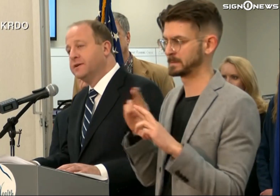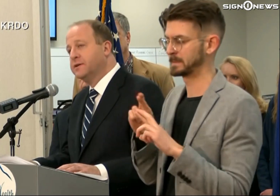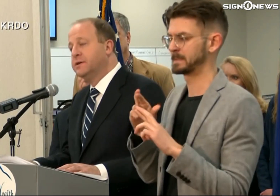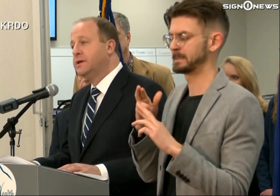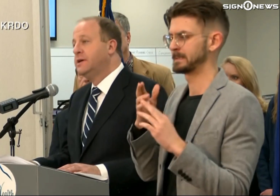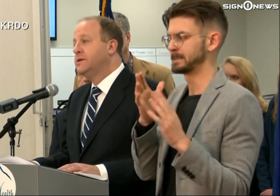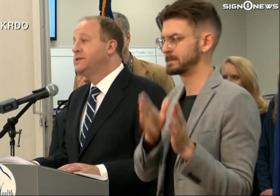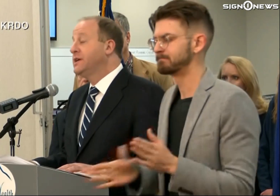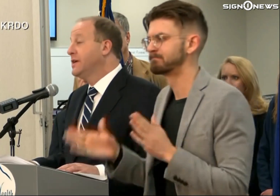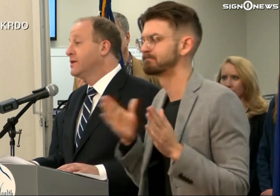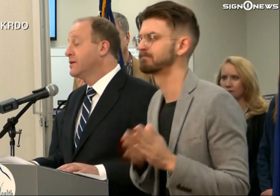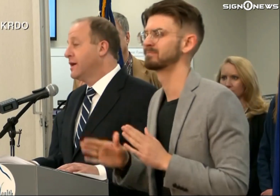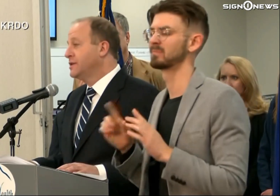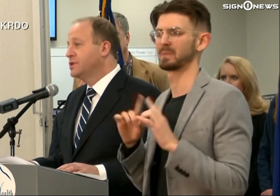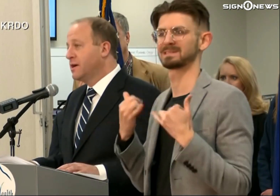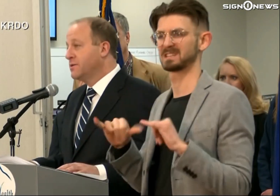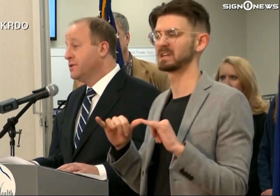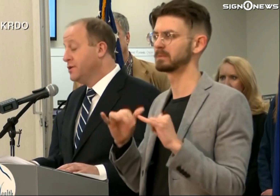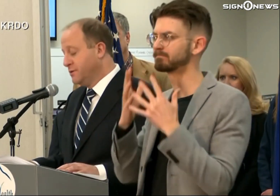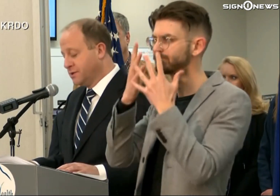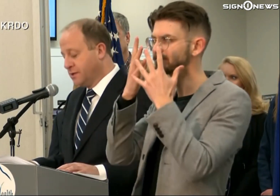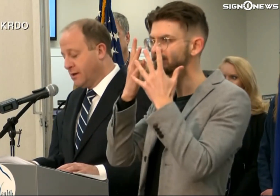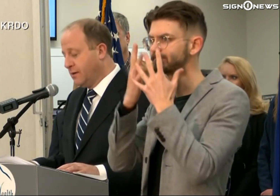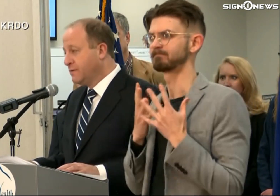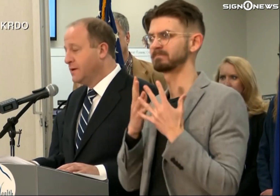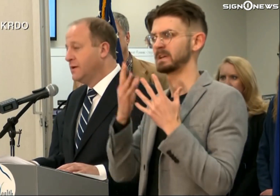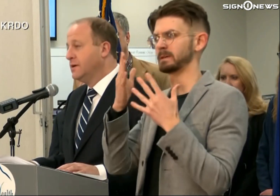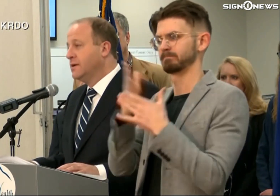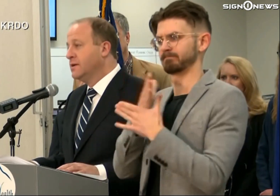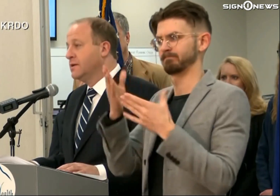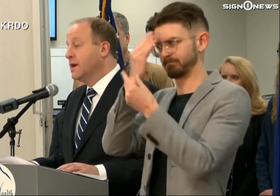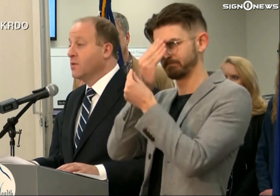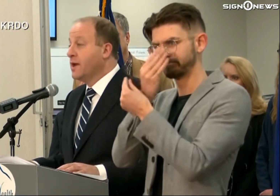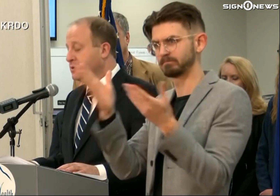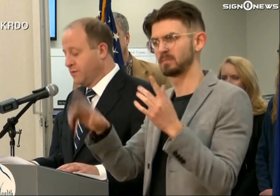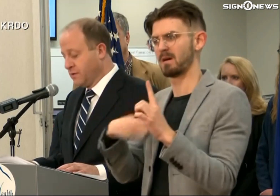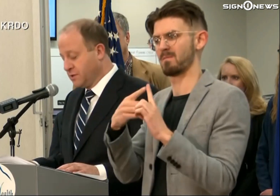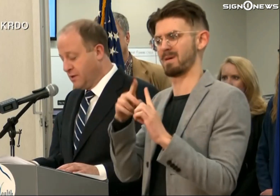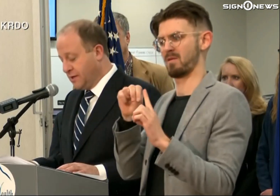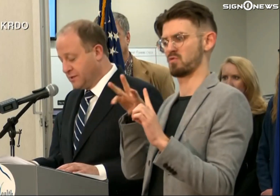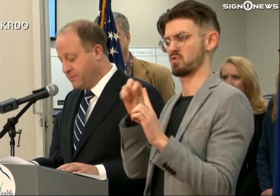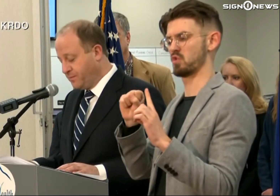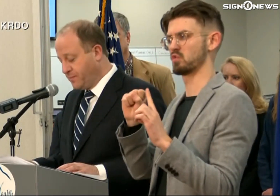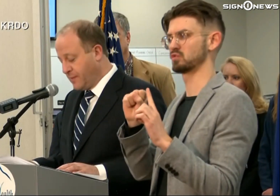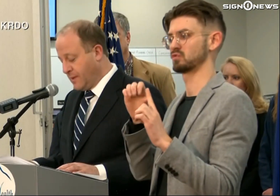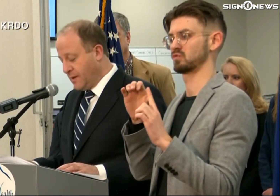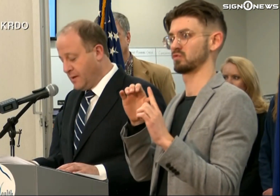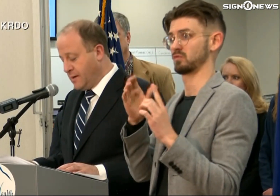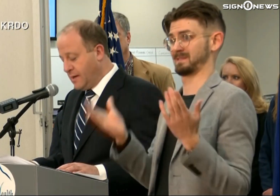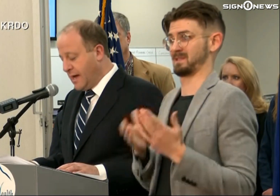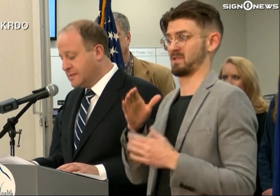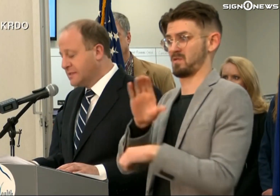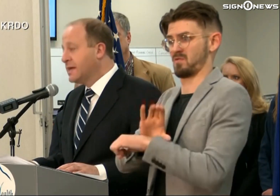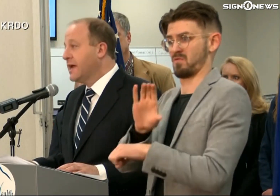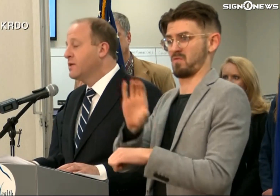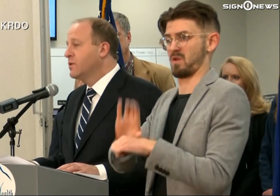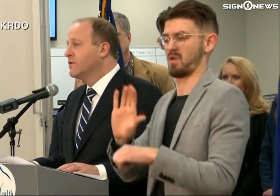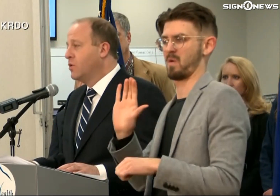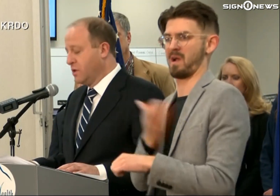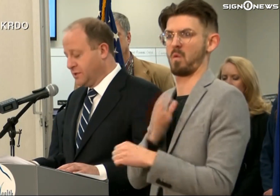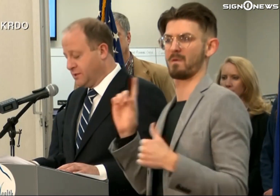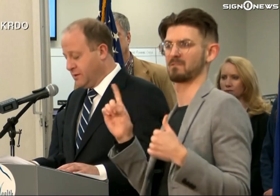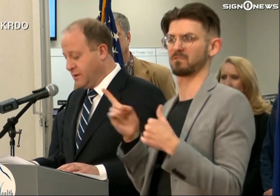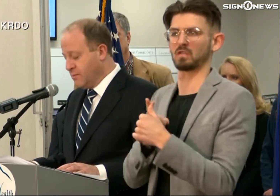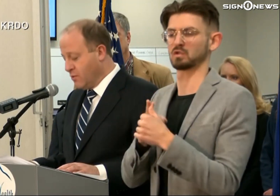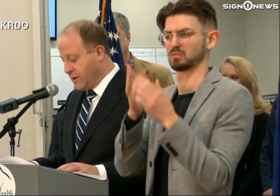less difficult to hear and share the news of Colorado's first loss. As a state, we're,